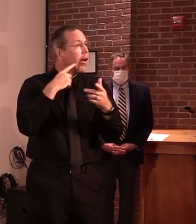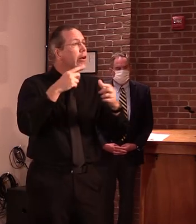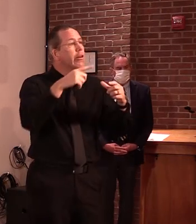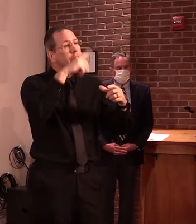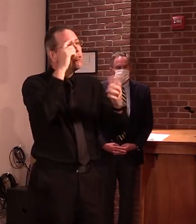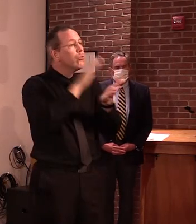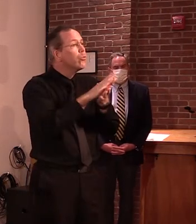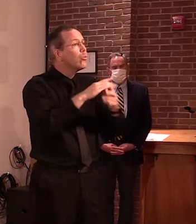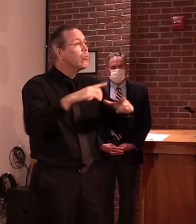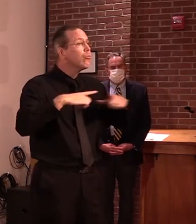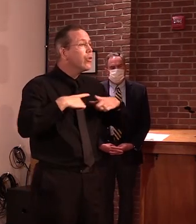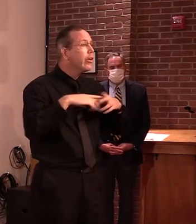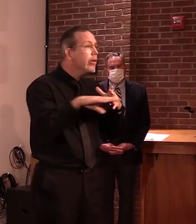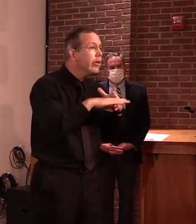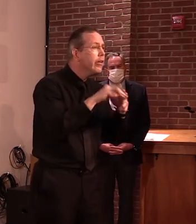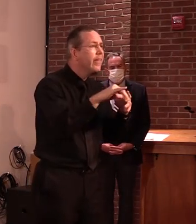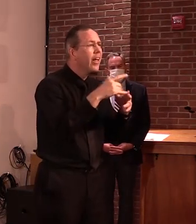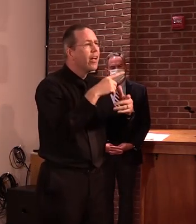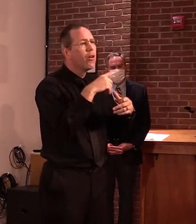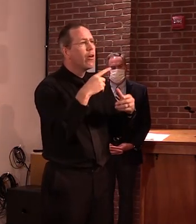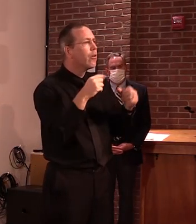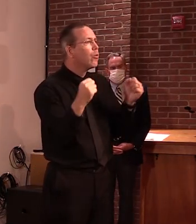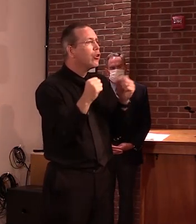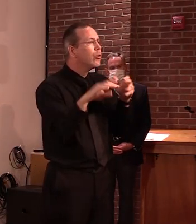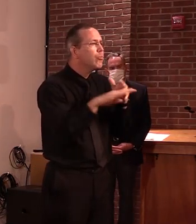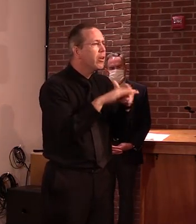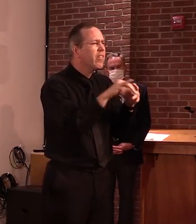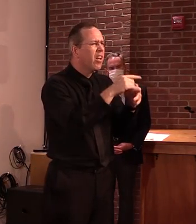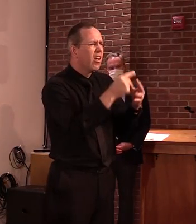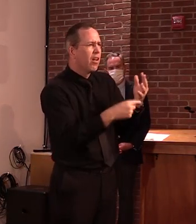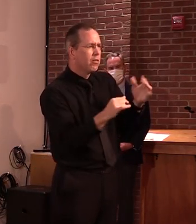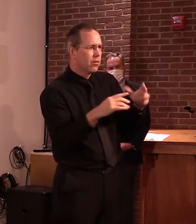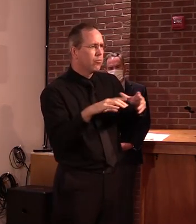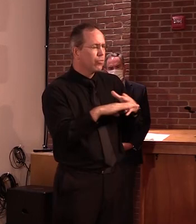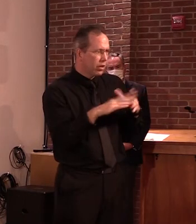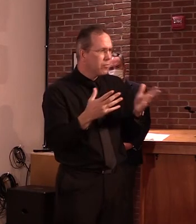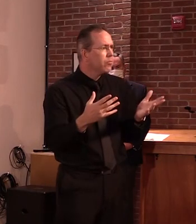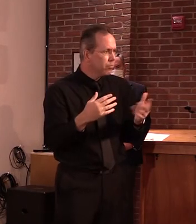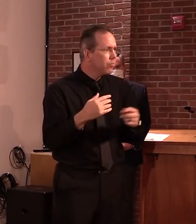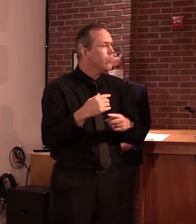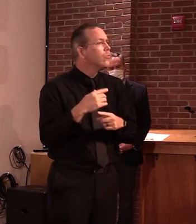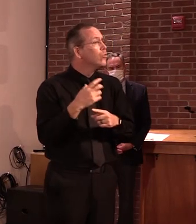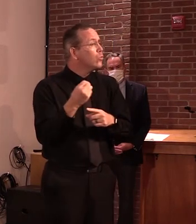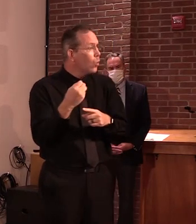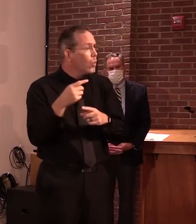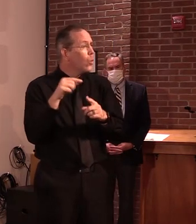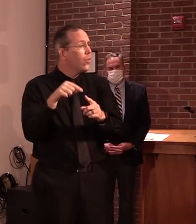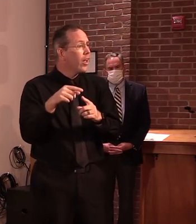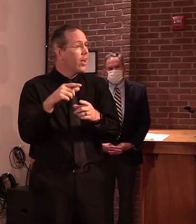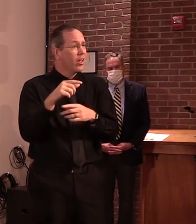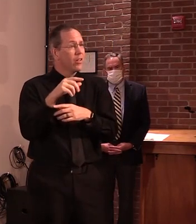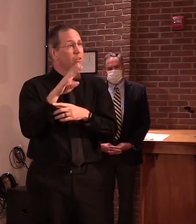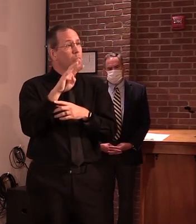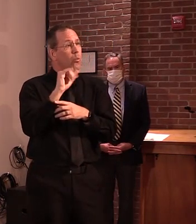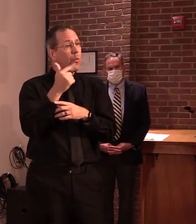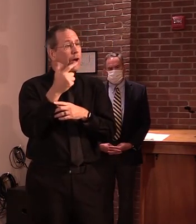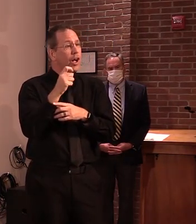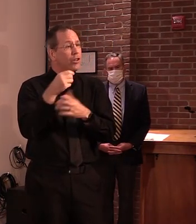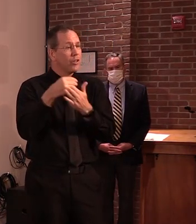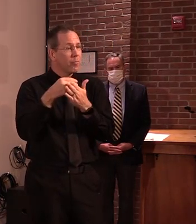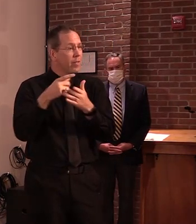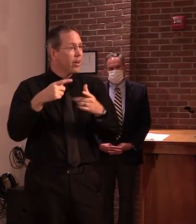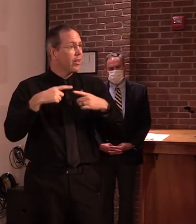holidays or summer breaks, then those wages during the normal period can't be used to make somebody eligible